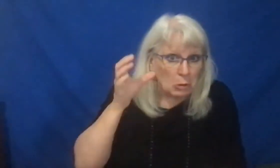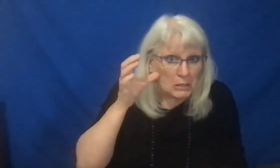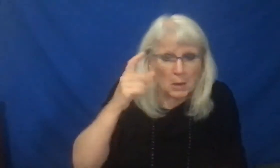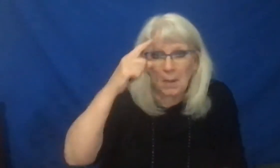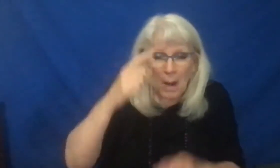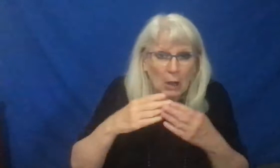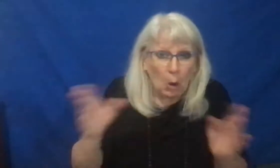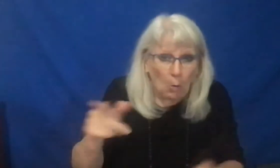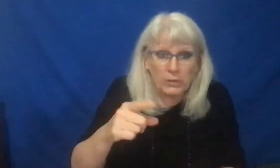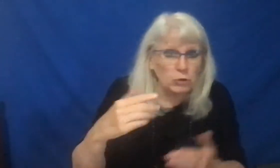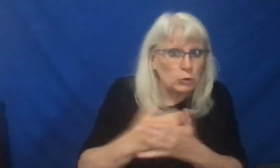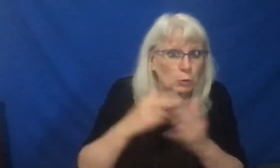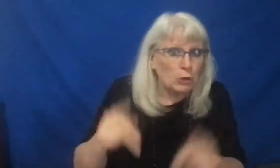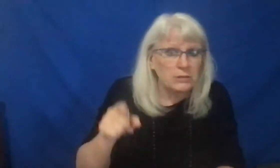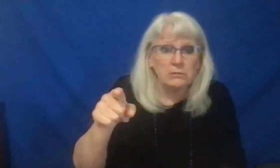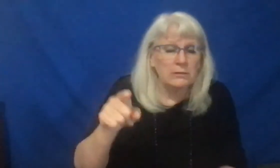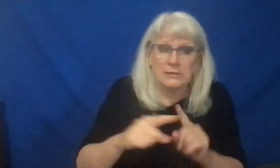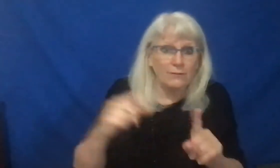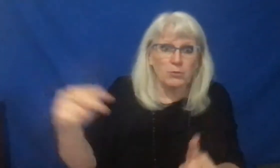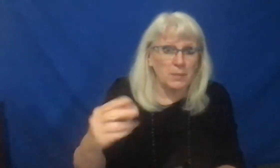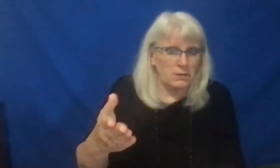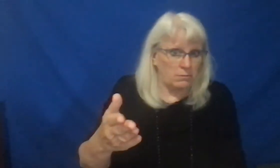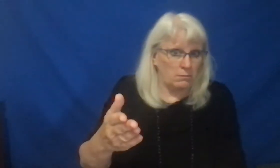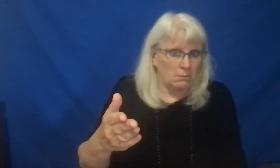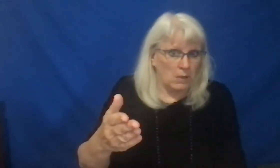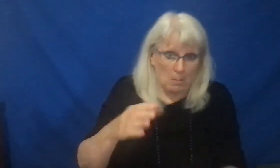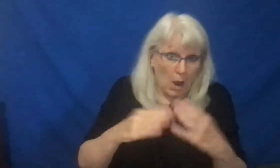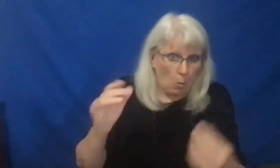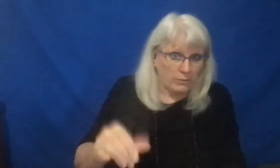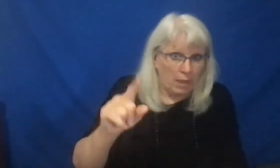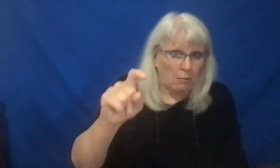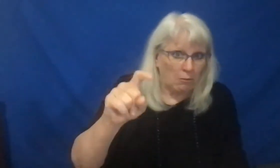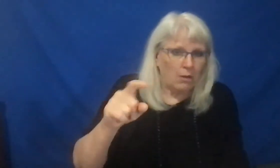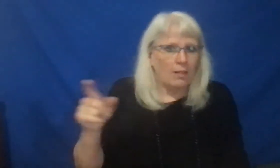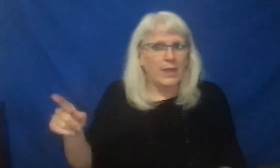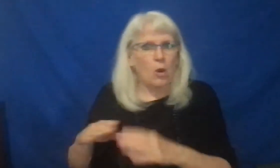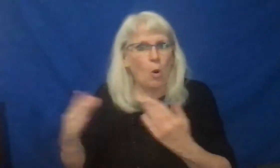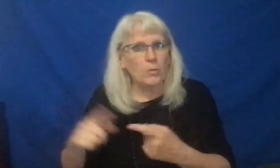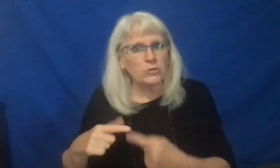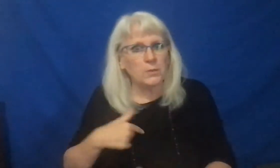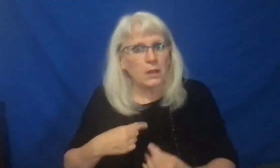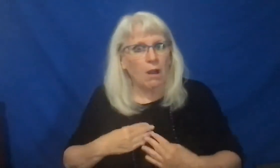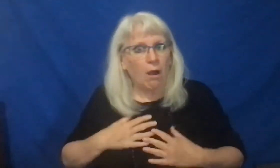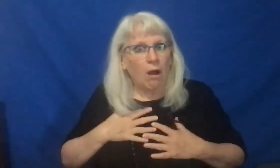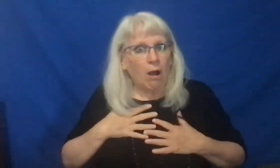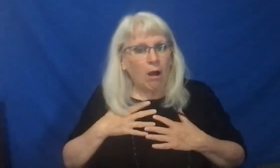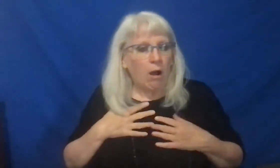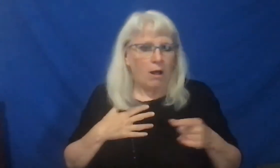open-minded to different points of view? It really brought the whole tradition into